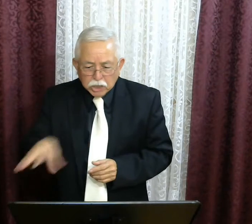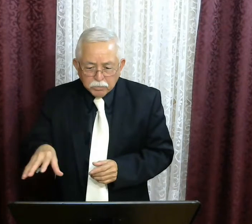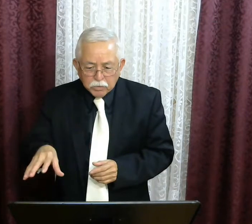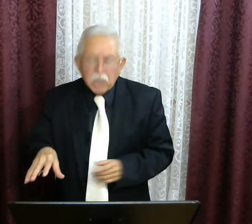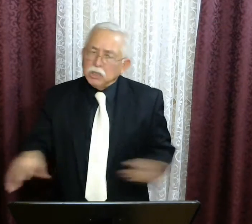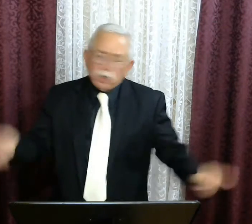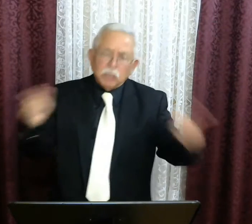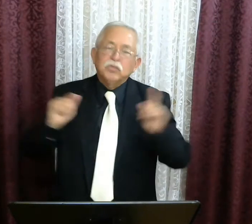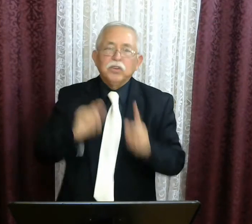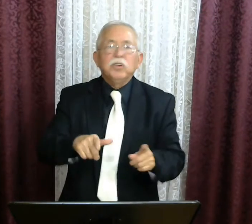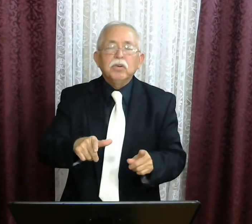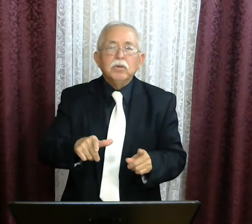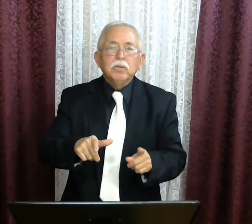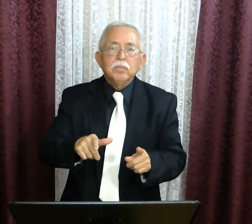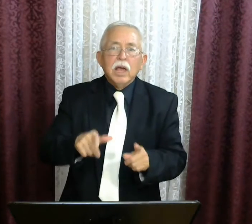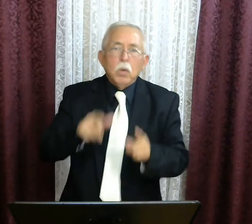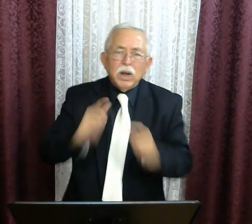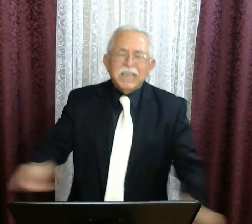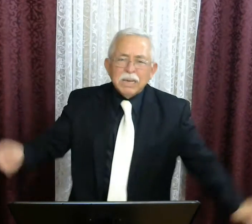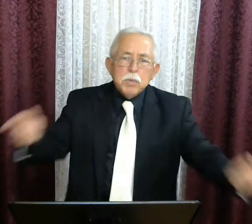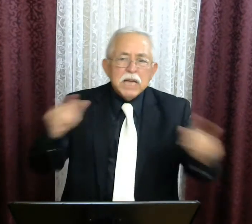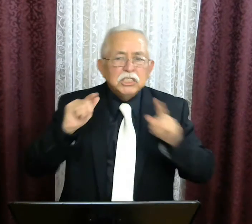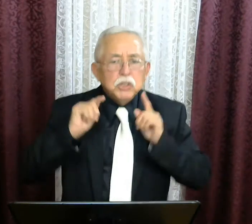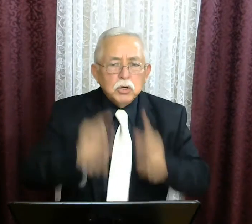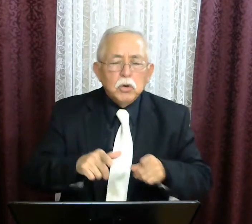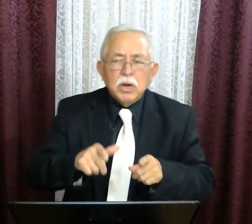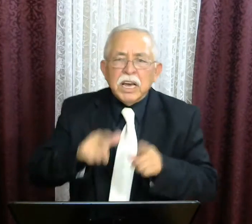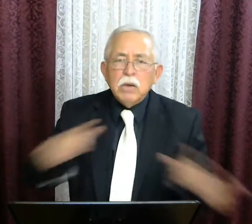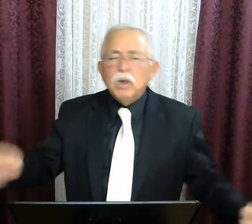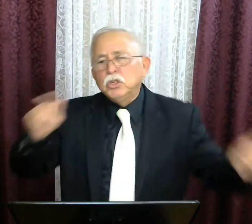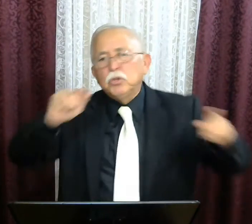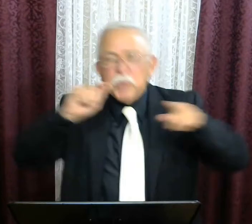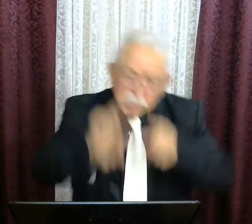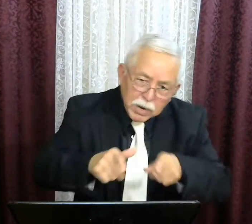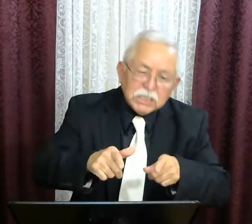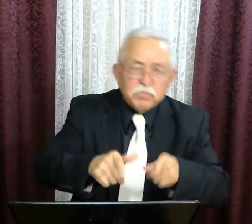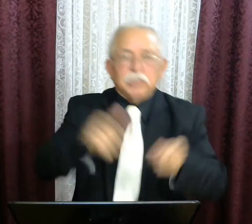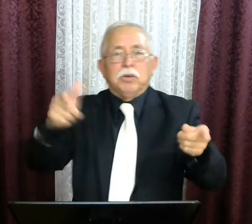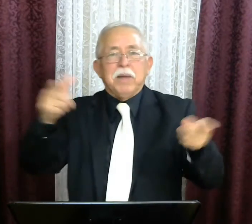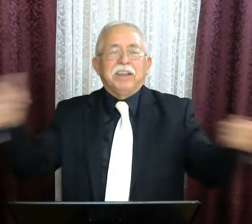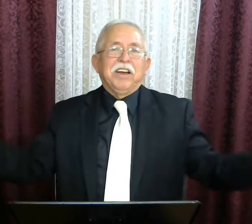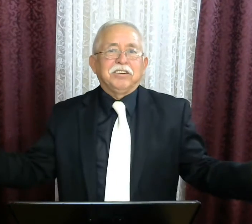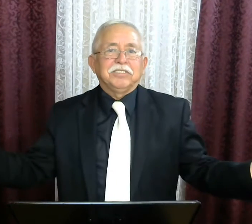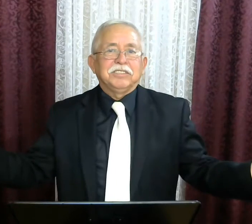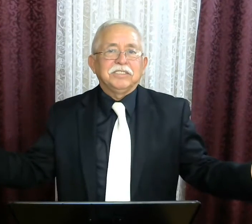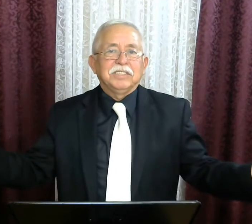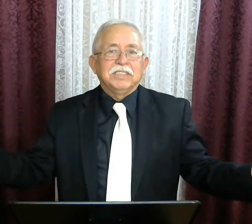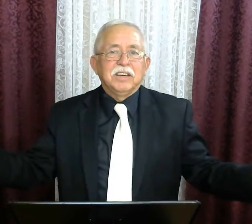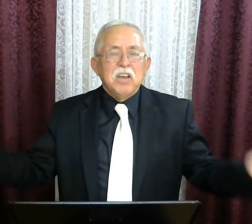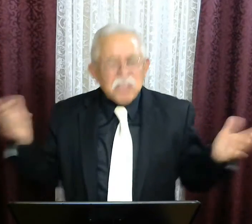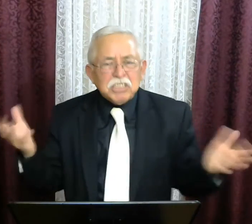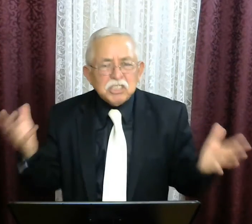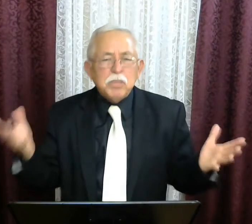something just for you. When He bless you, He wants you to be a blessing for somebody else. This is the point,